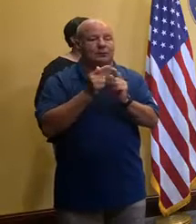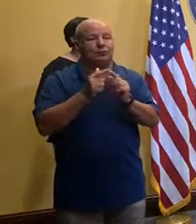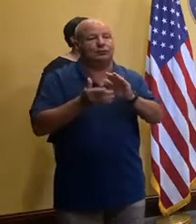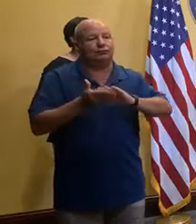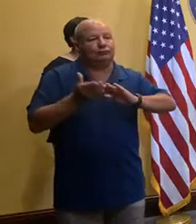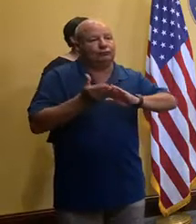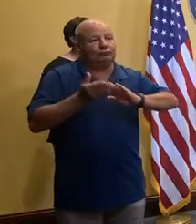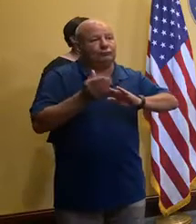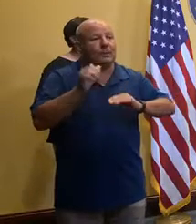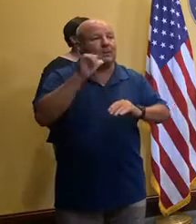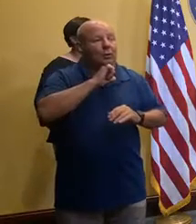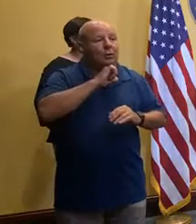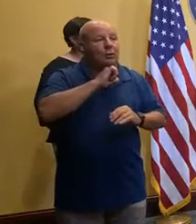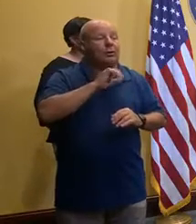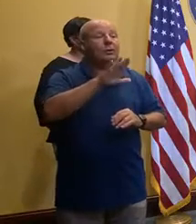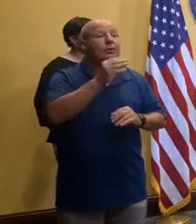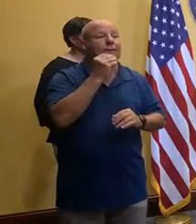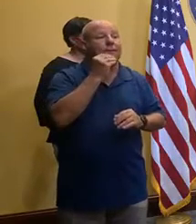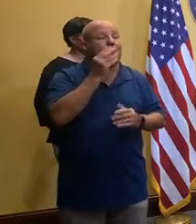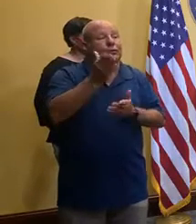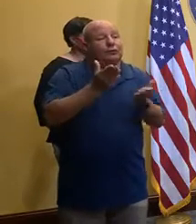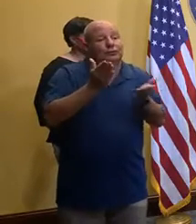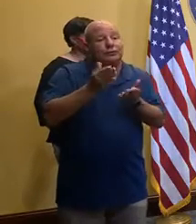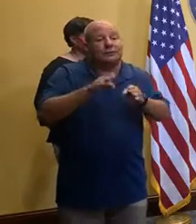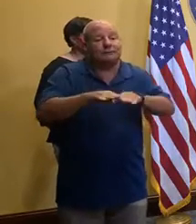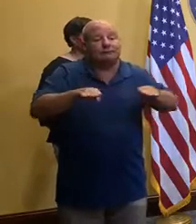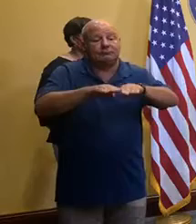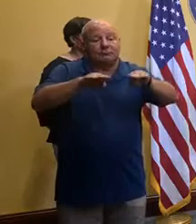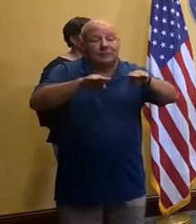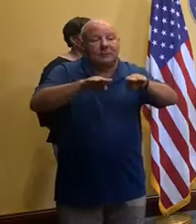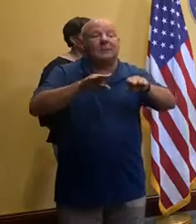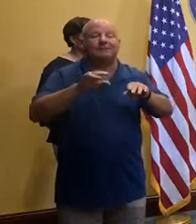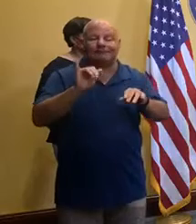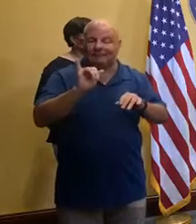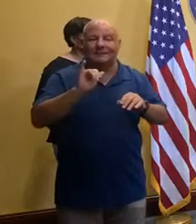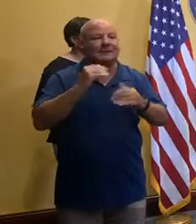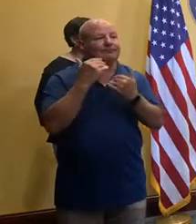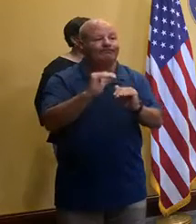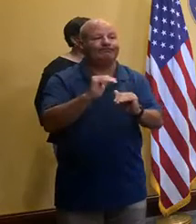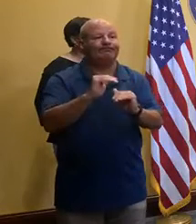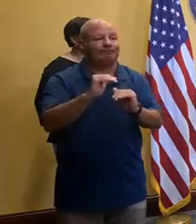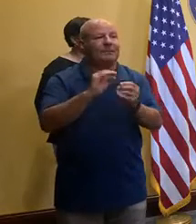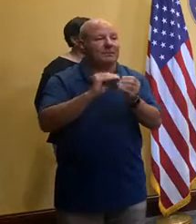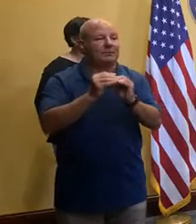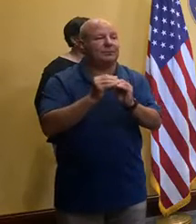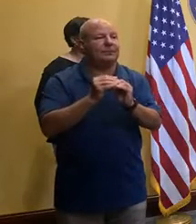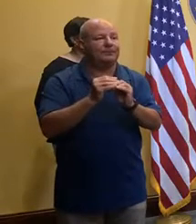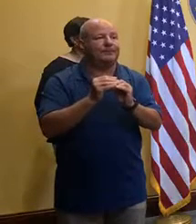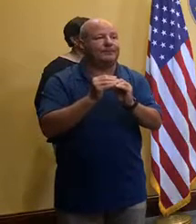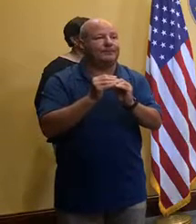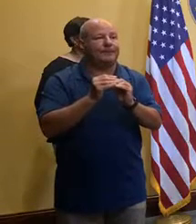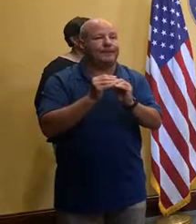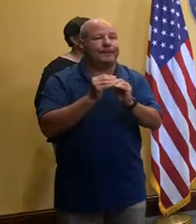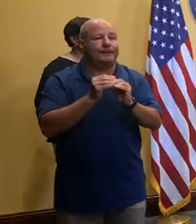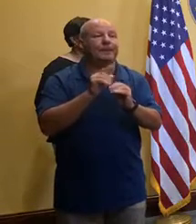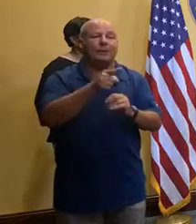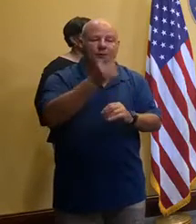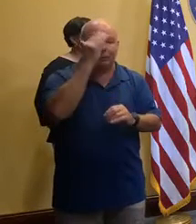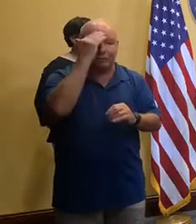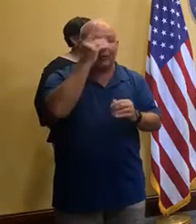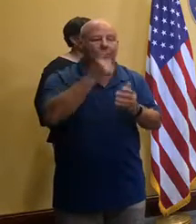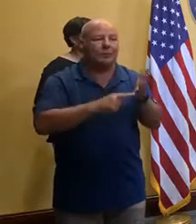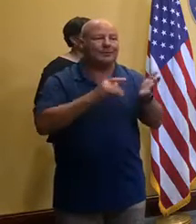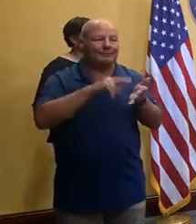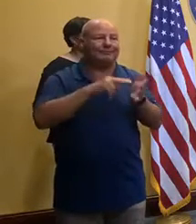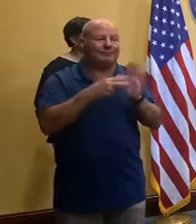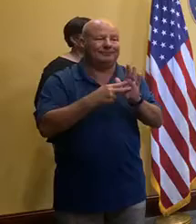bar. Your food service levels also has a certain threshold. So without me getting into that, you know what it is. We